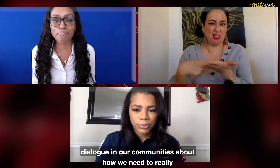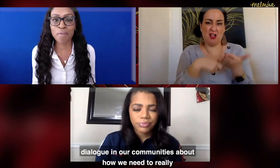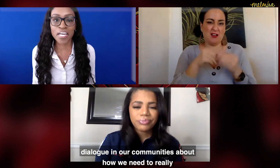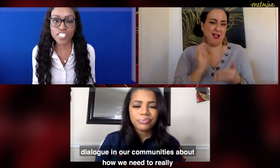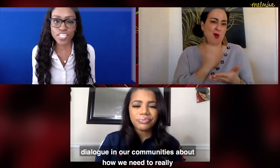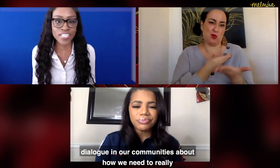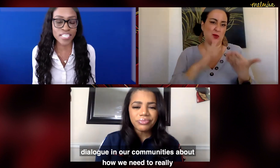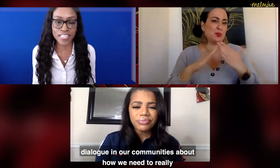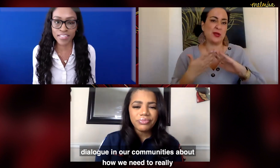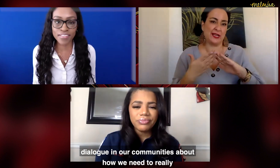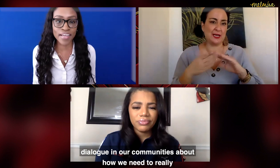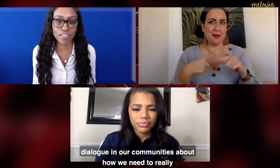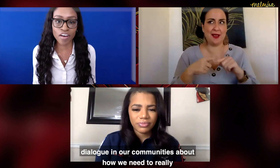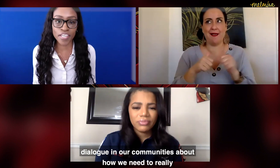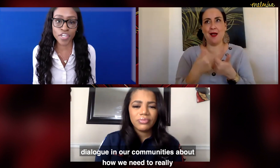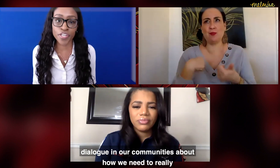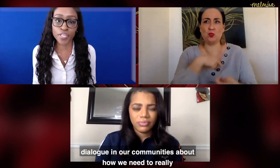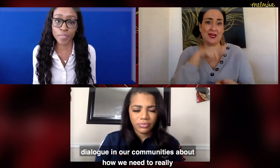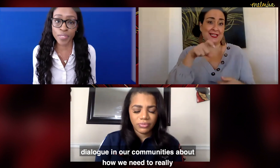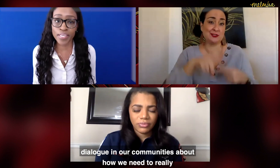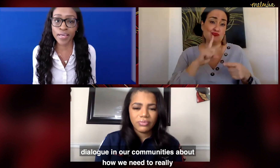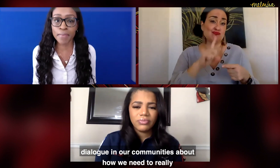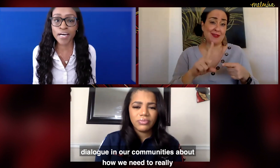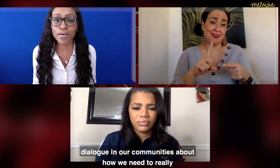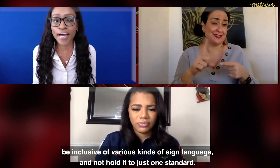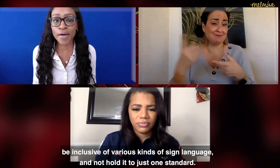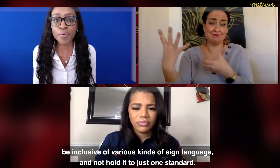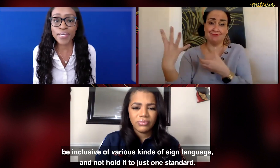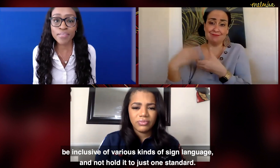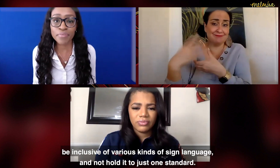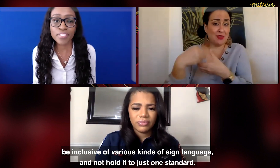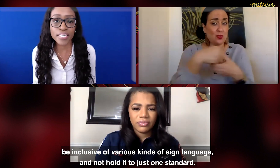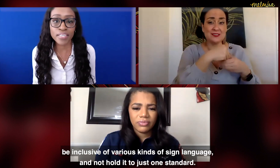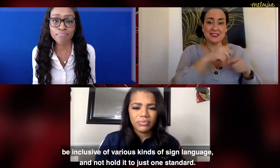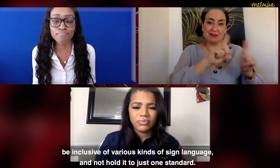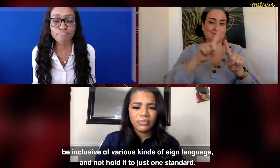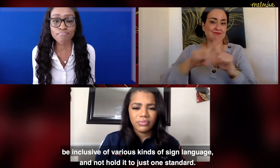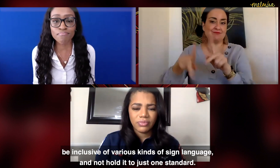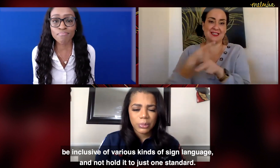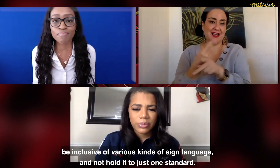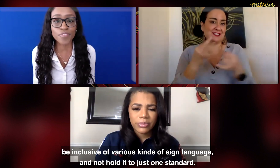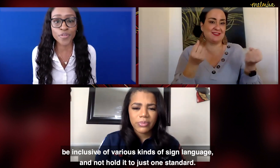was much needed dialogue in our community about how we really,